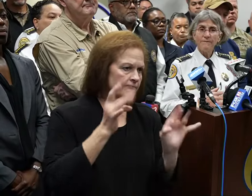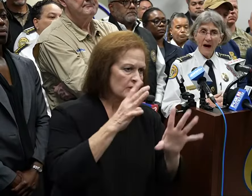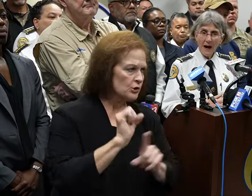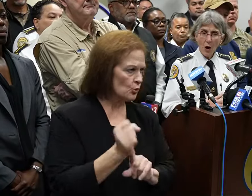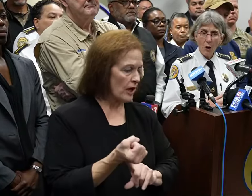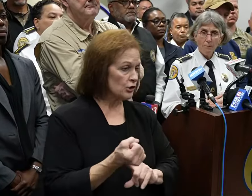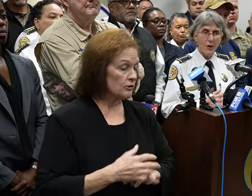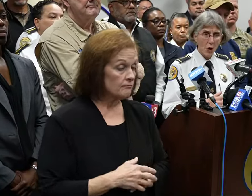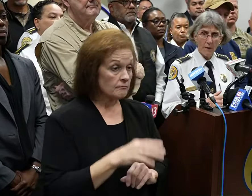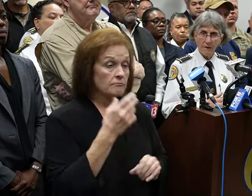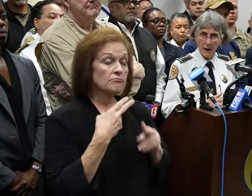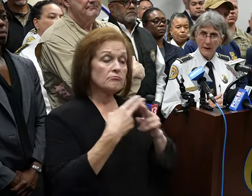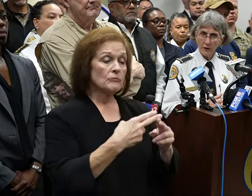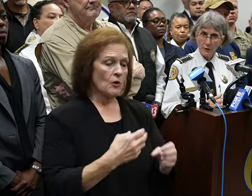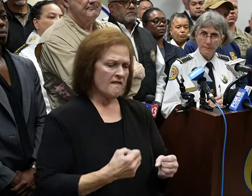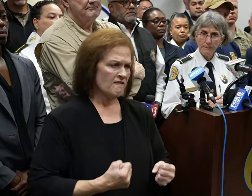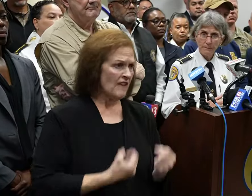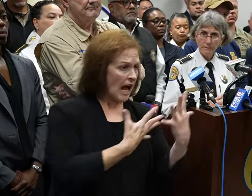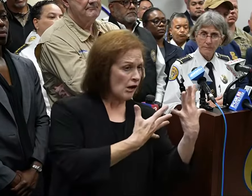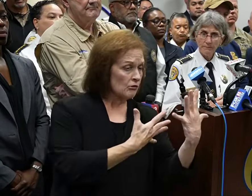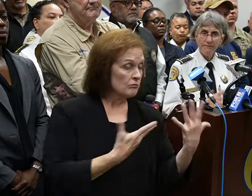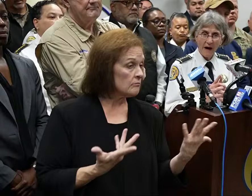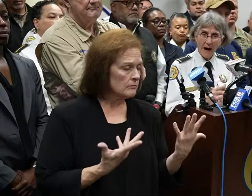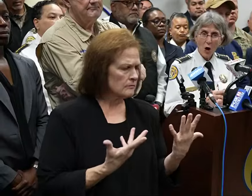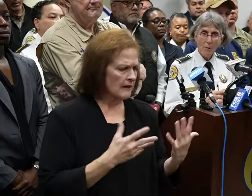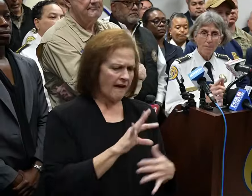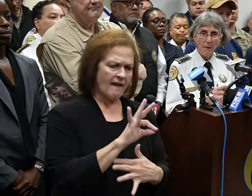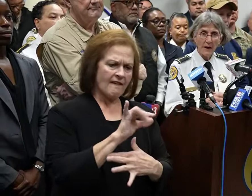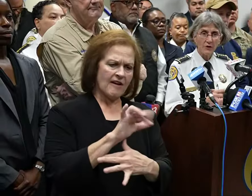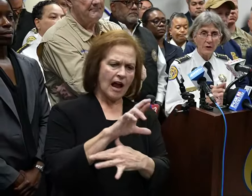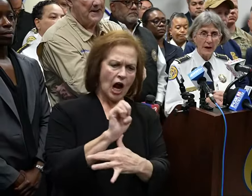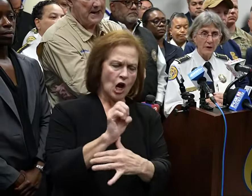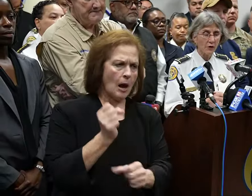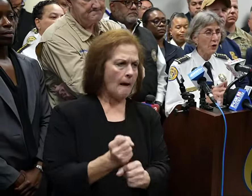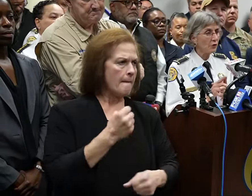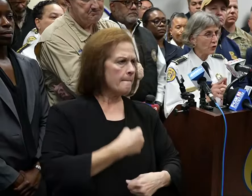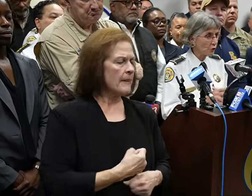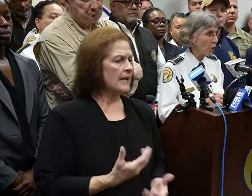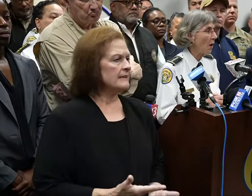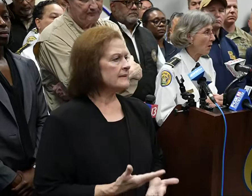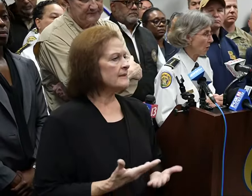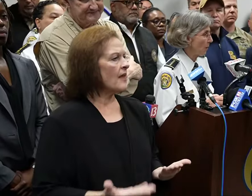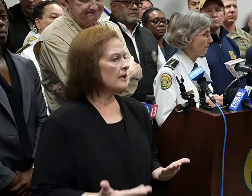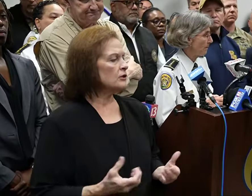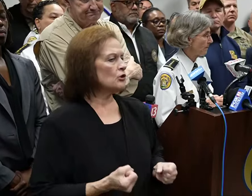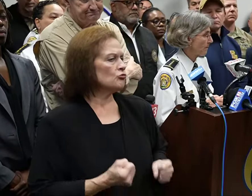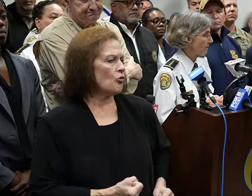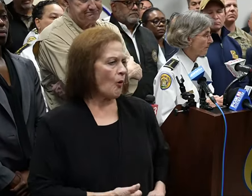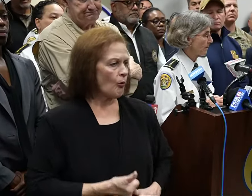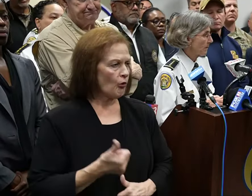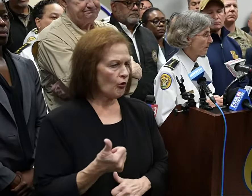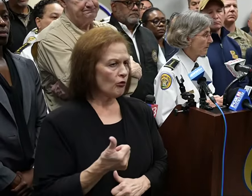But fire purifies. Fire makes things stronger.